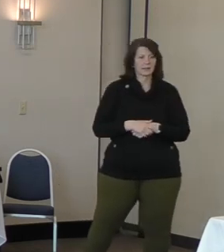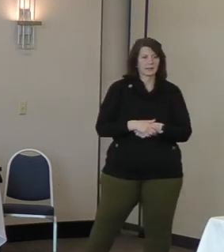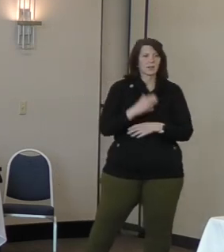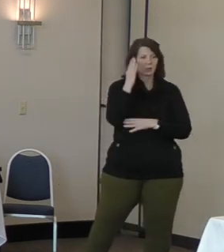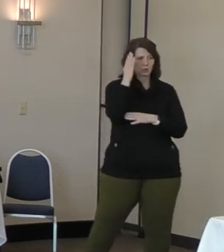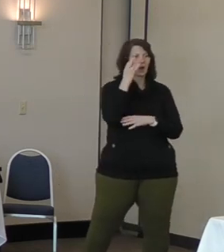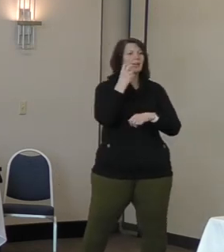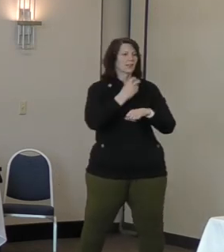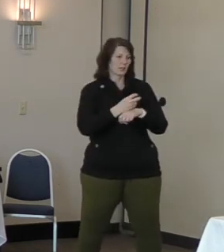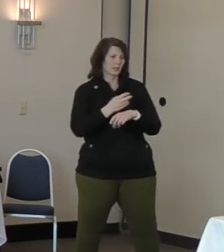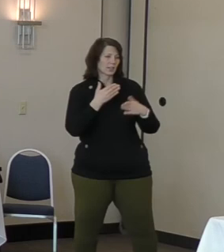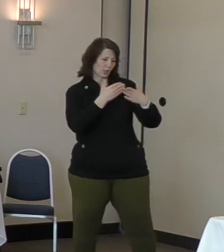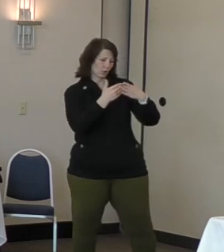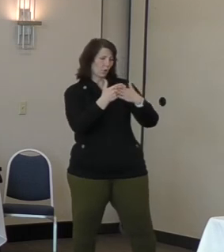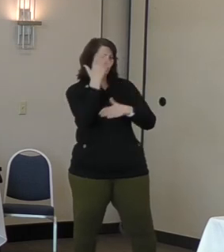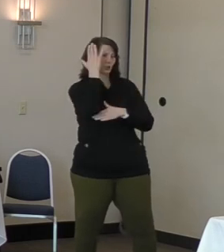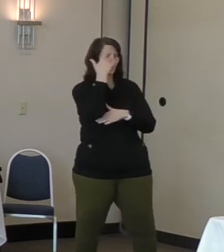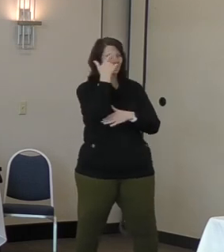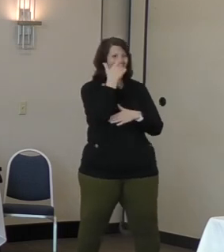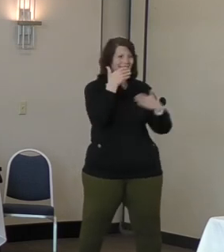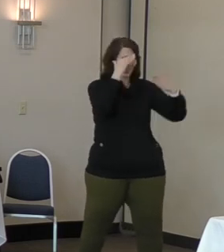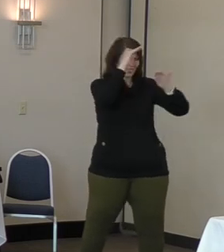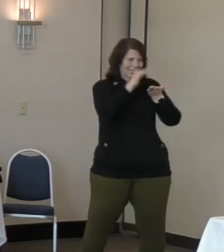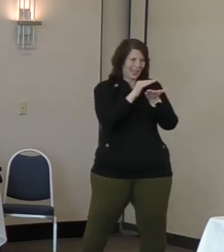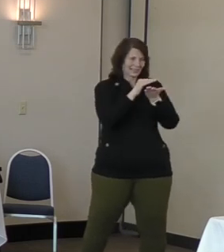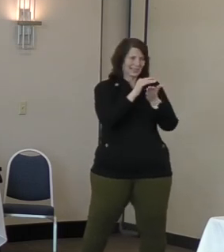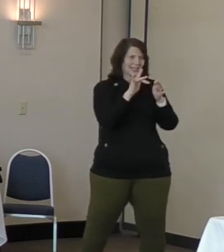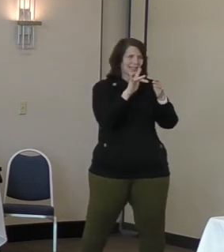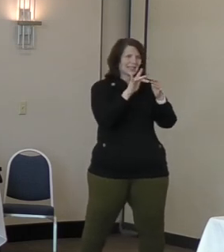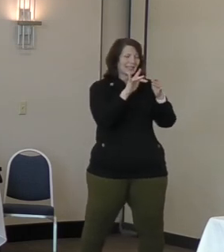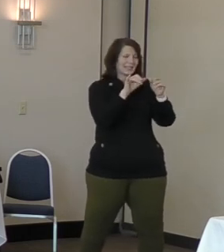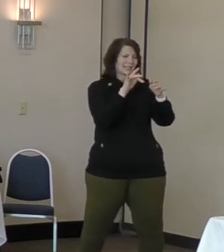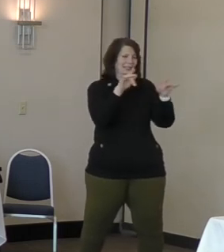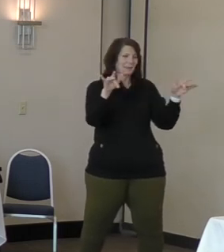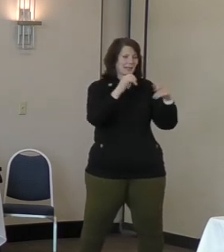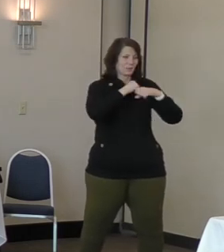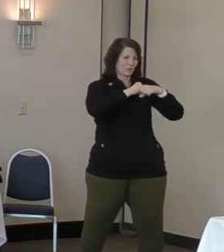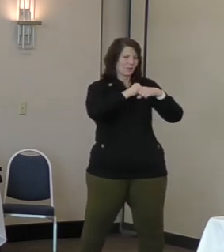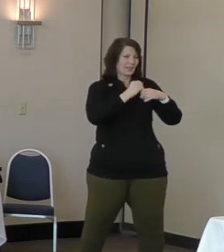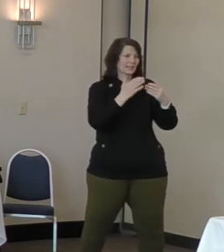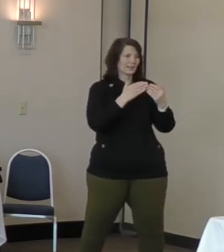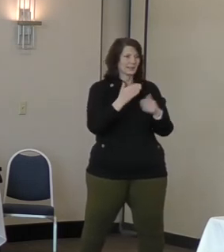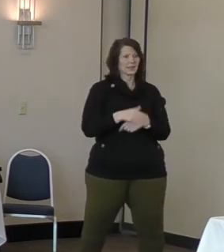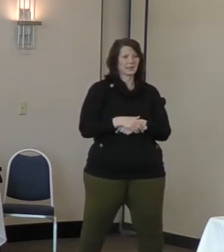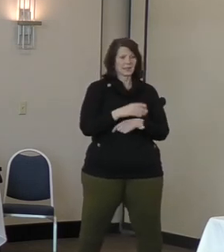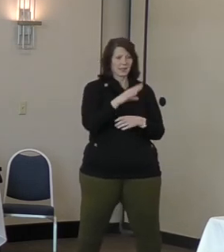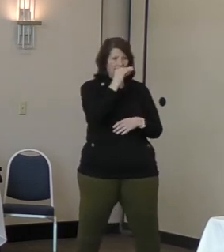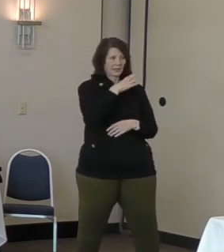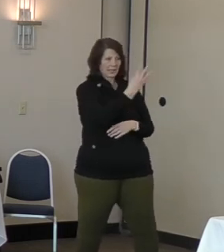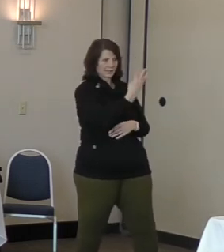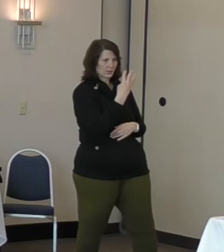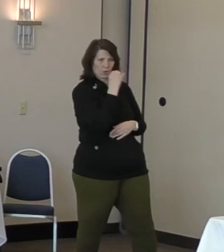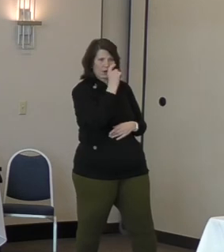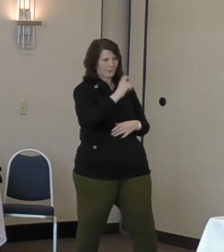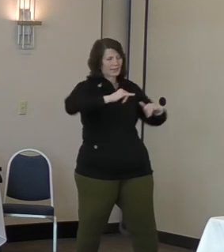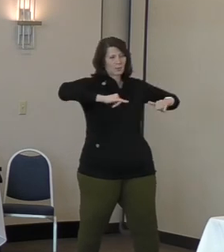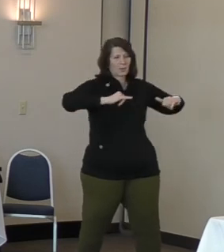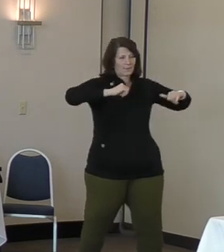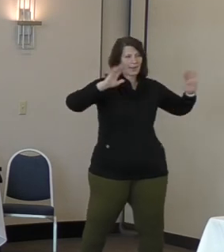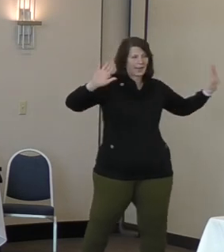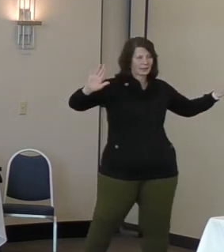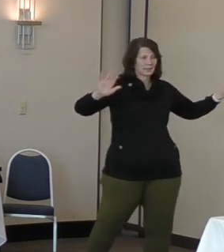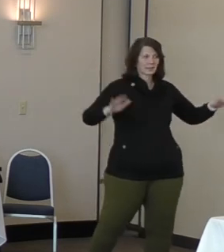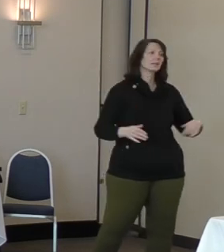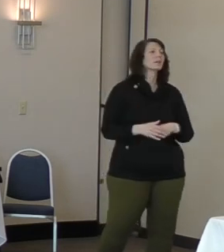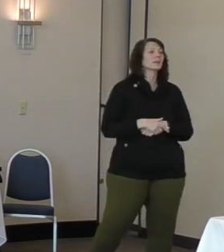by as you get closer to the try zone because there's less space to defend. And so defense gets easier. Guys come up, right? You don't have to keep wings back. Now all of a sudden, instead of